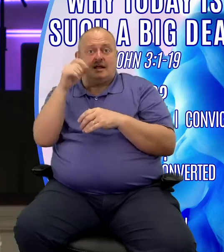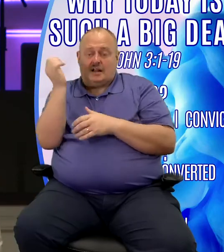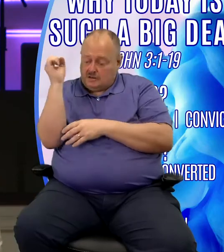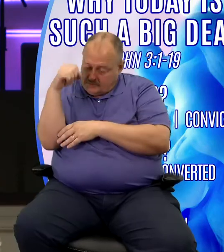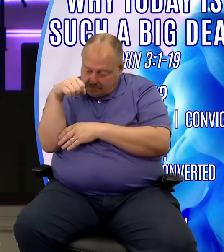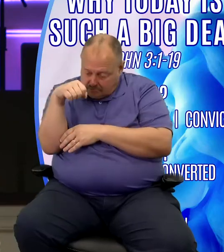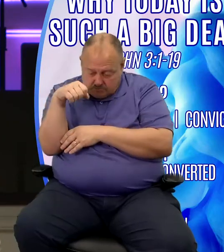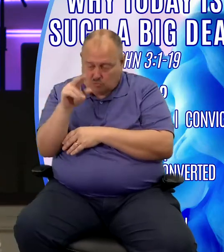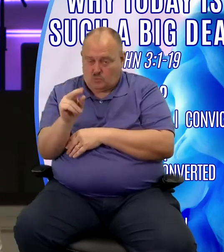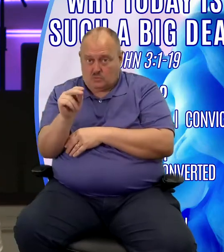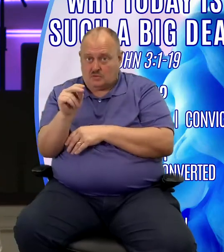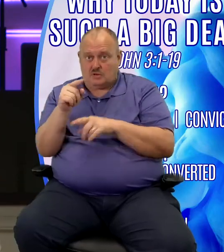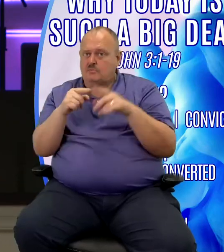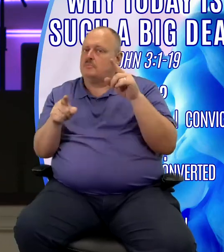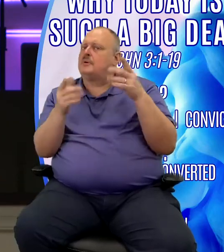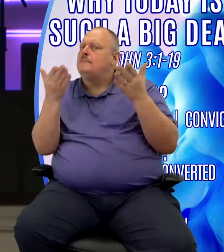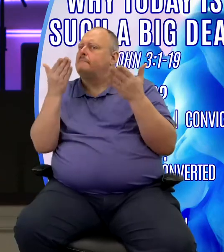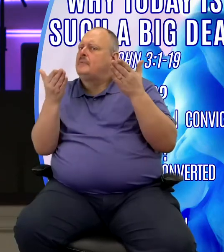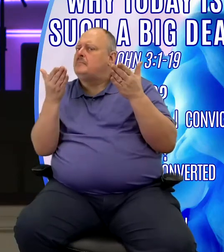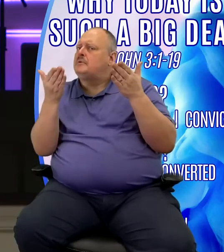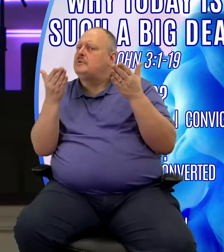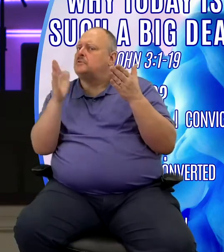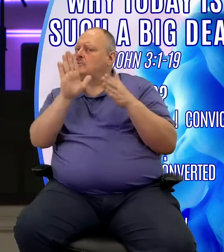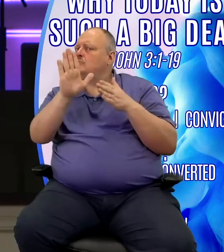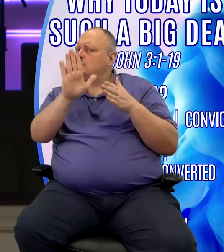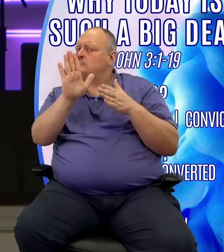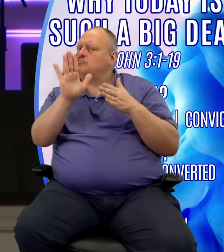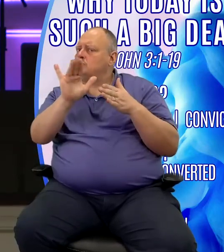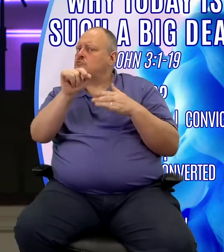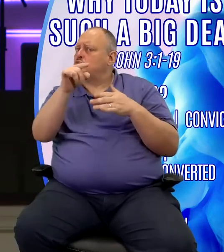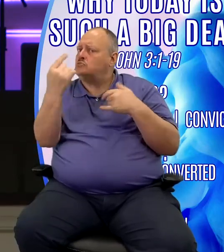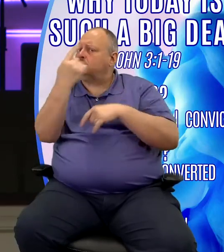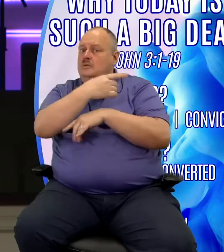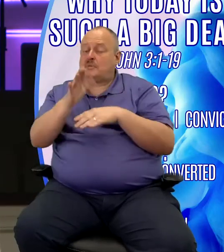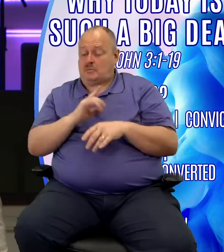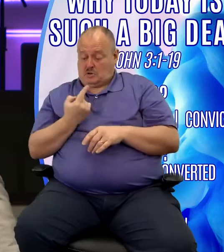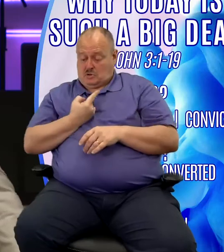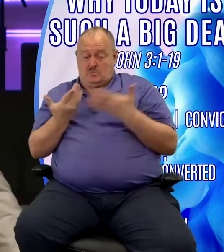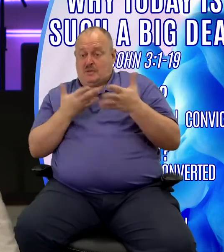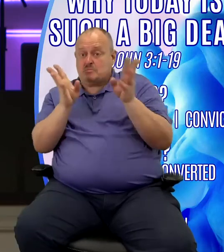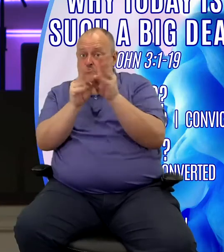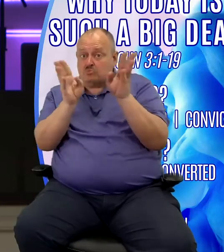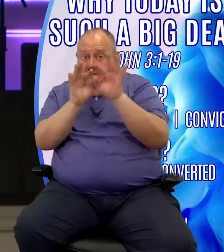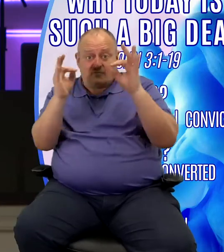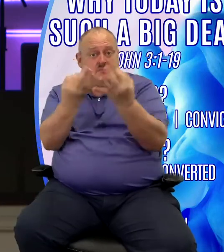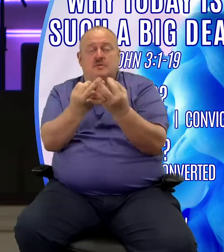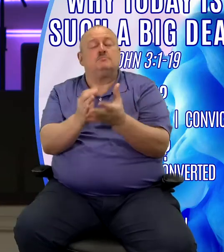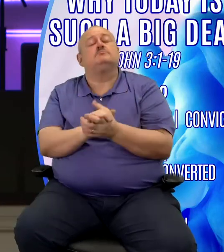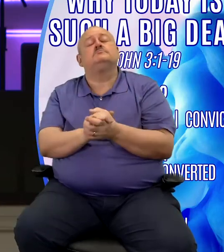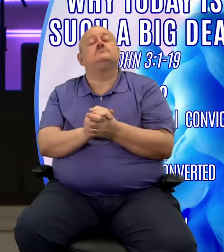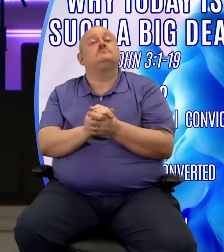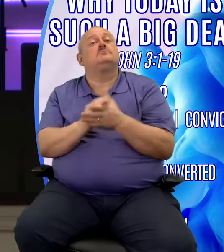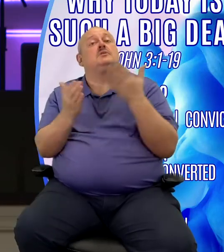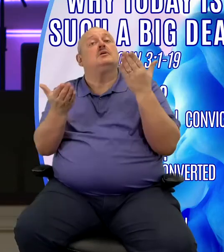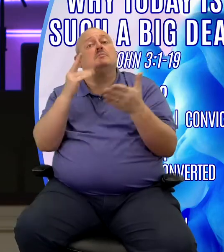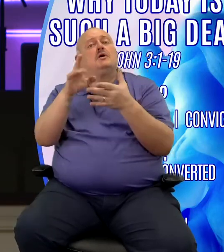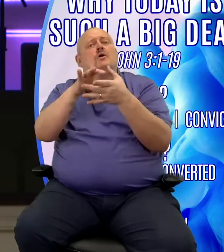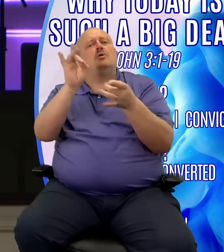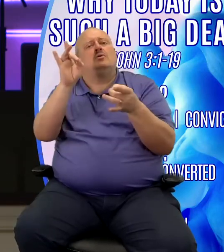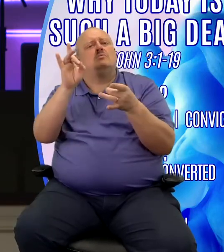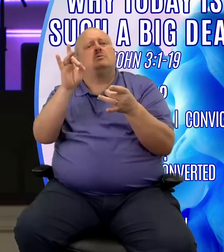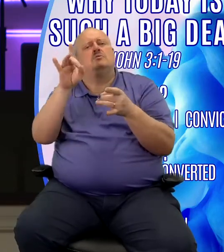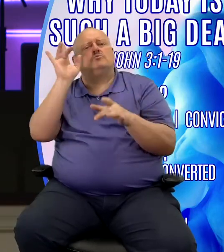hanging. But maybe where you are today, maybe you're all alone, maybe even gathered with your family. Maybe the Holy Spirit of